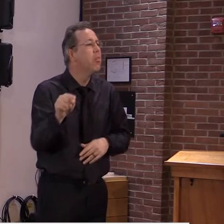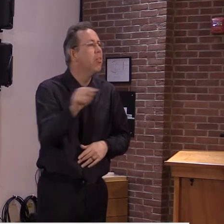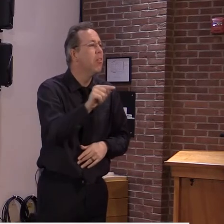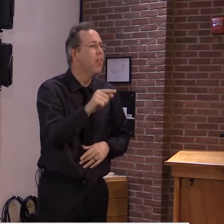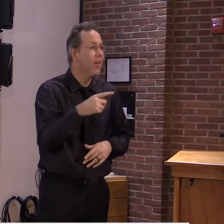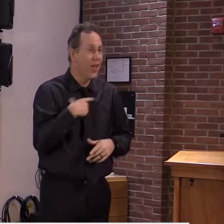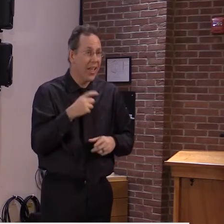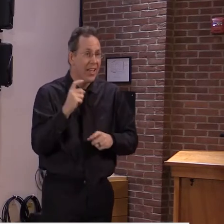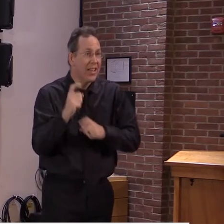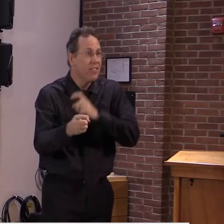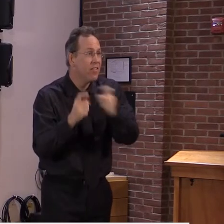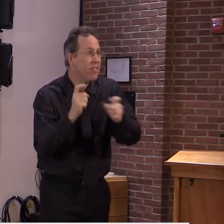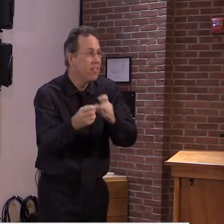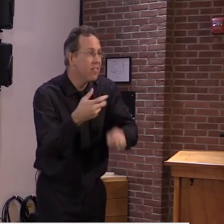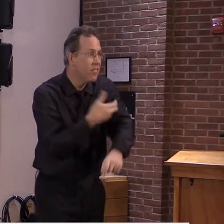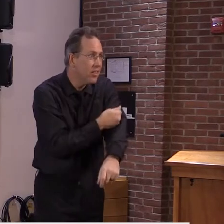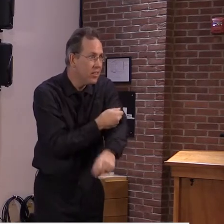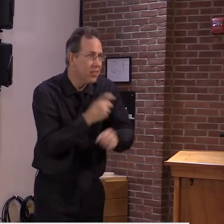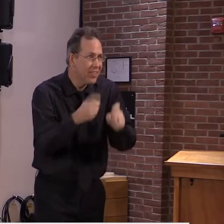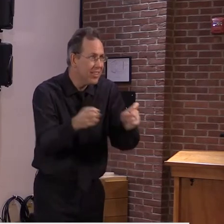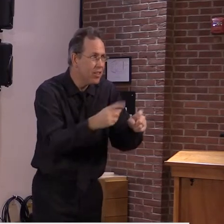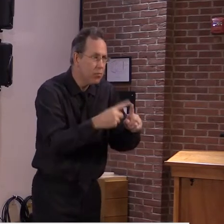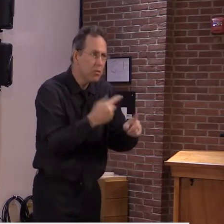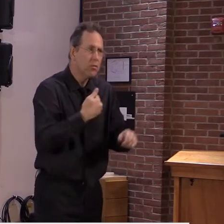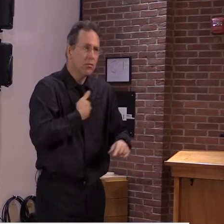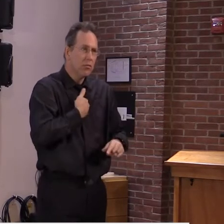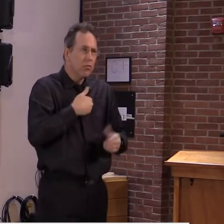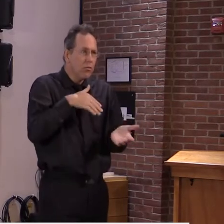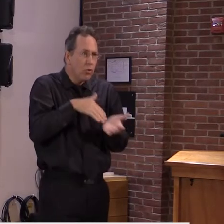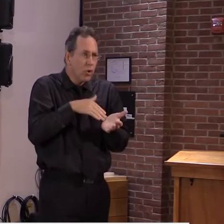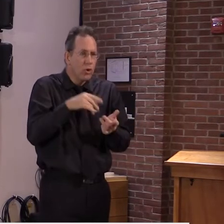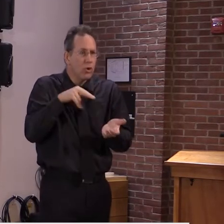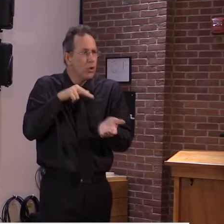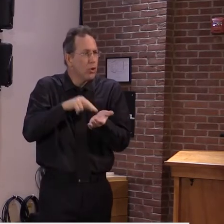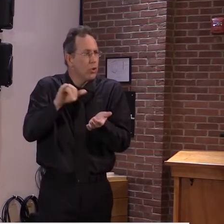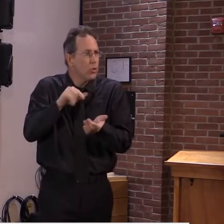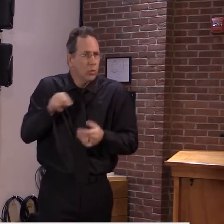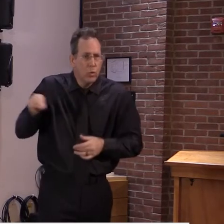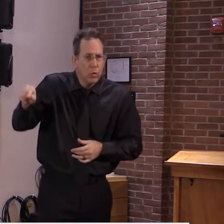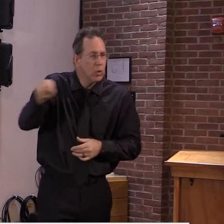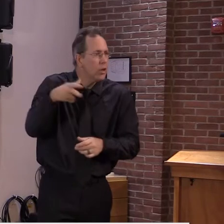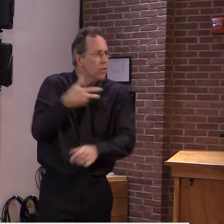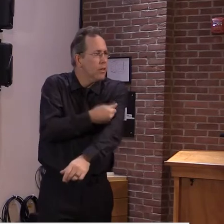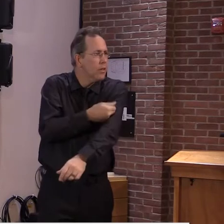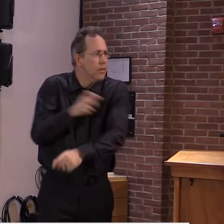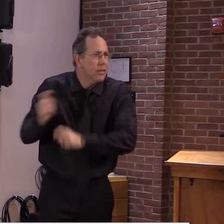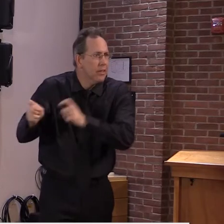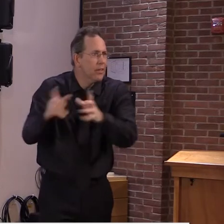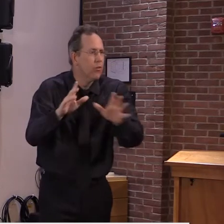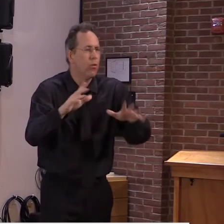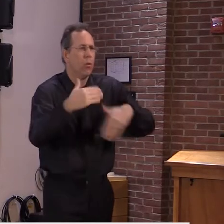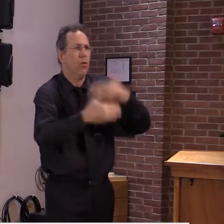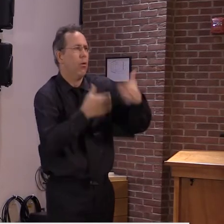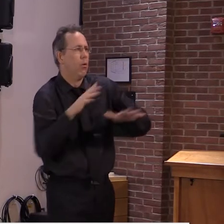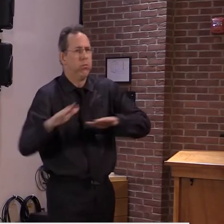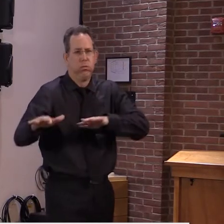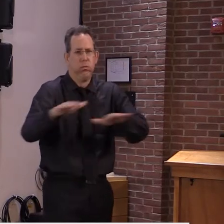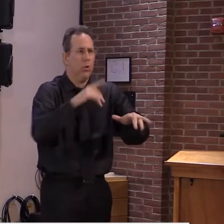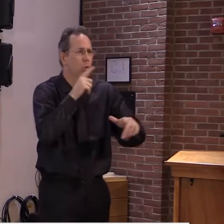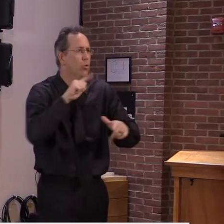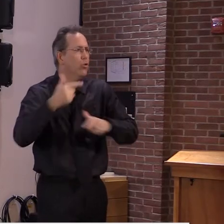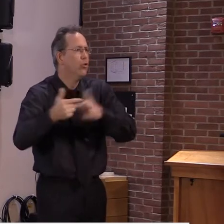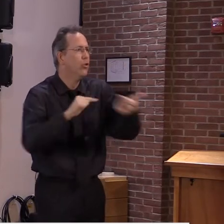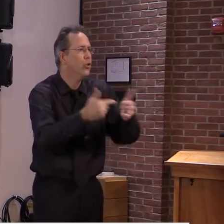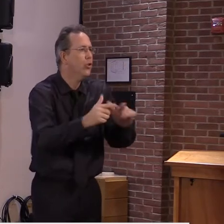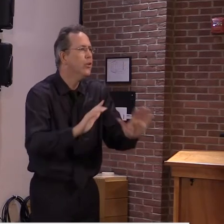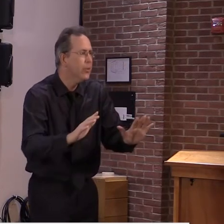community. And all of those playbooks were literally being written in a 72-hour period. So we've